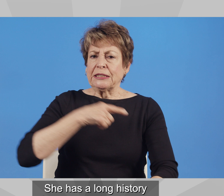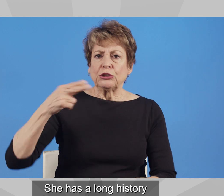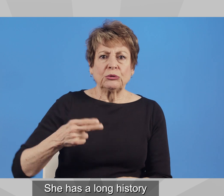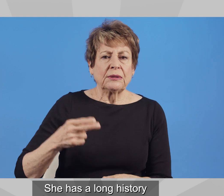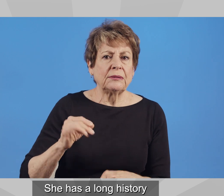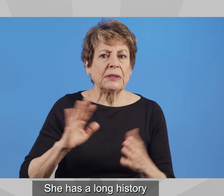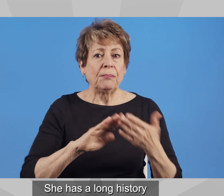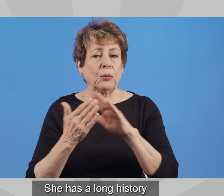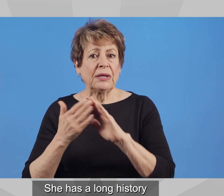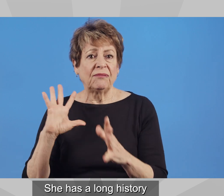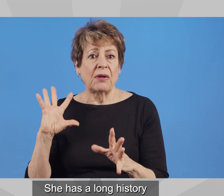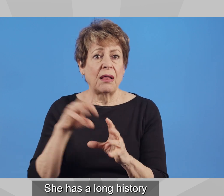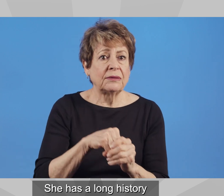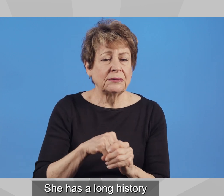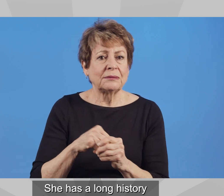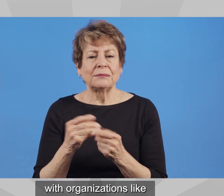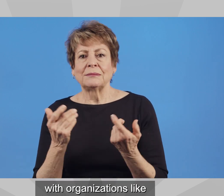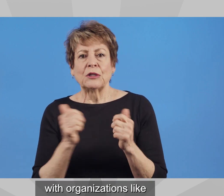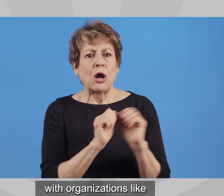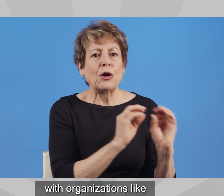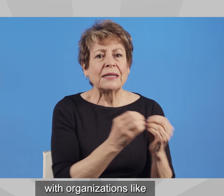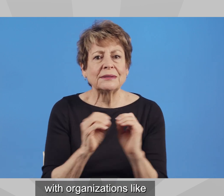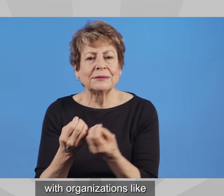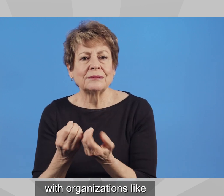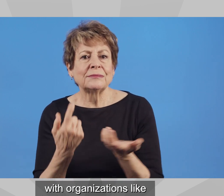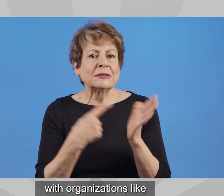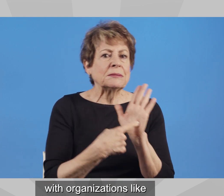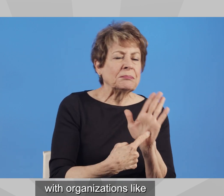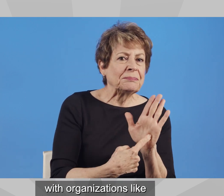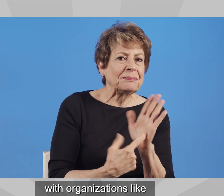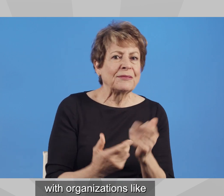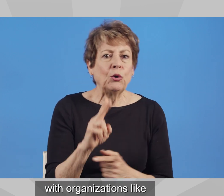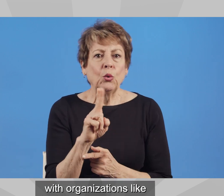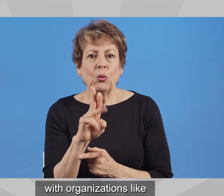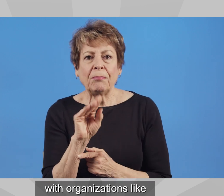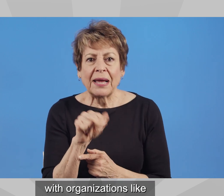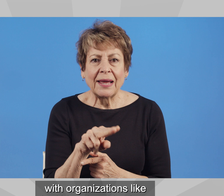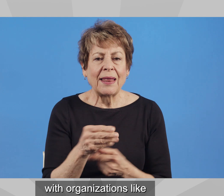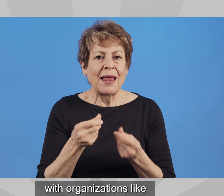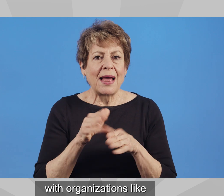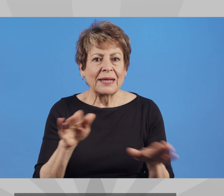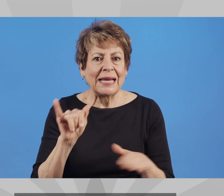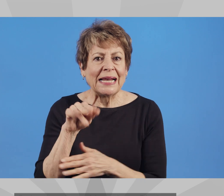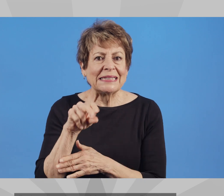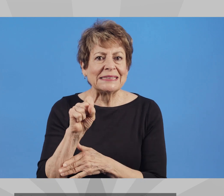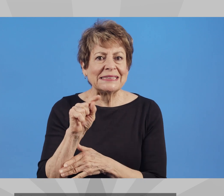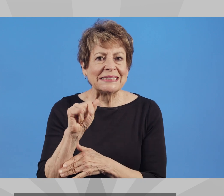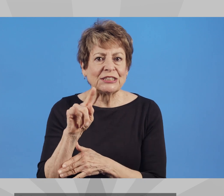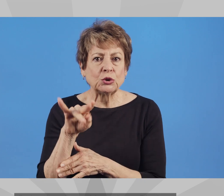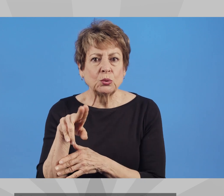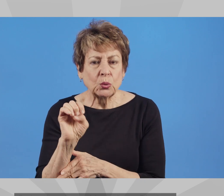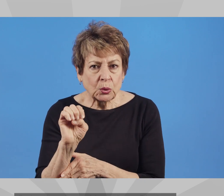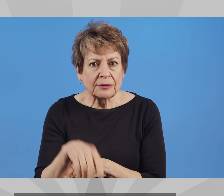She has a long history of community involvement with organizations like the Urban Land Institute, Salvation